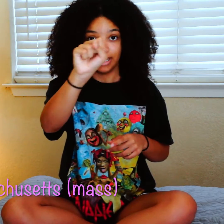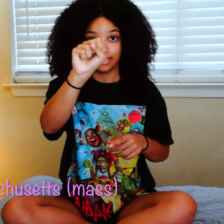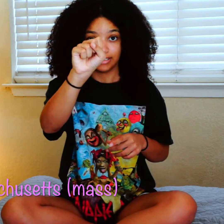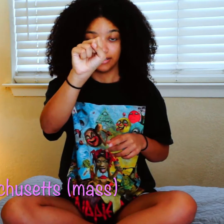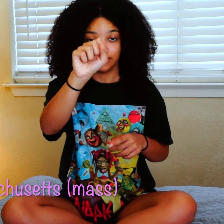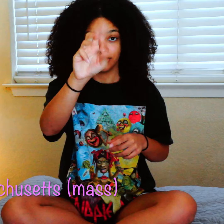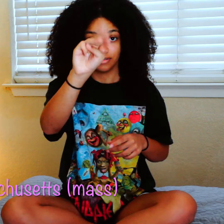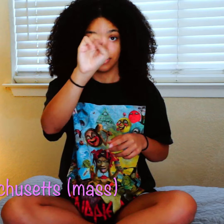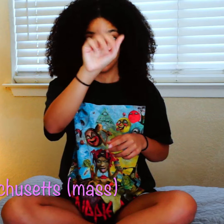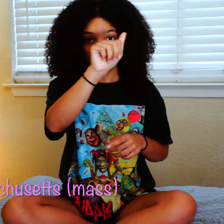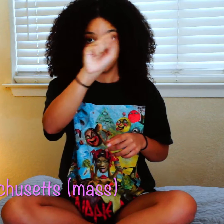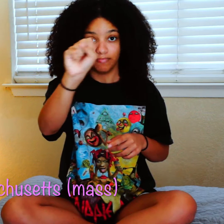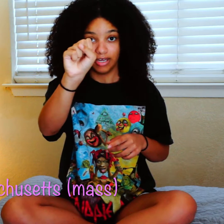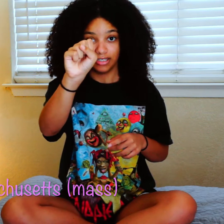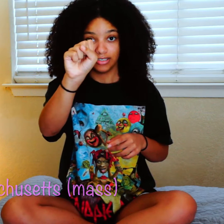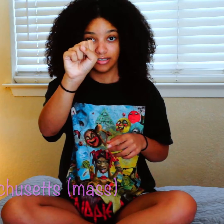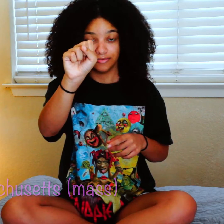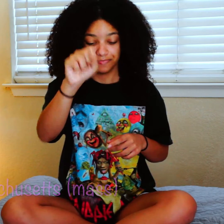Mass. Mass.